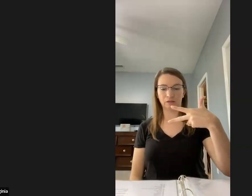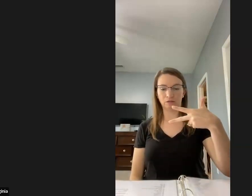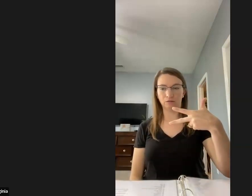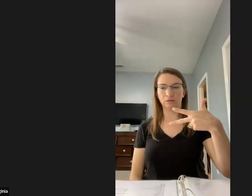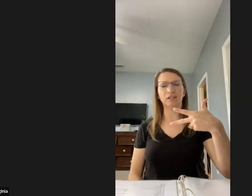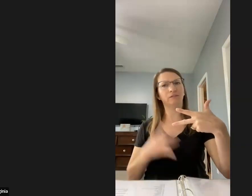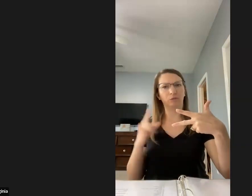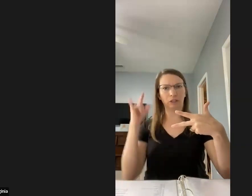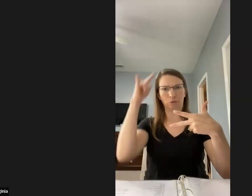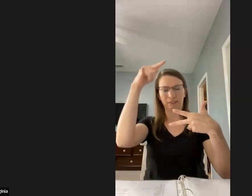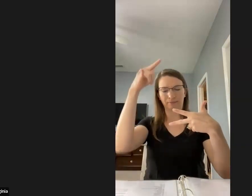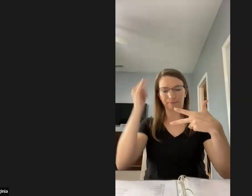vehicle except for airplane.